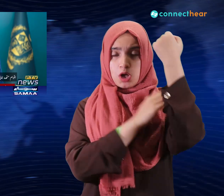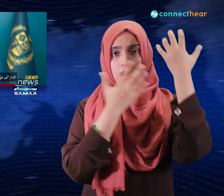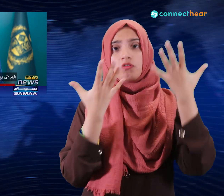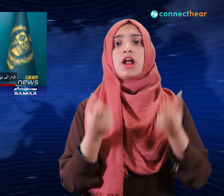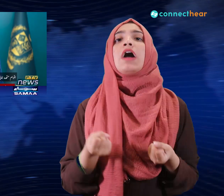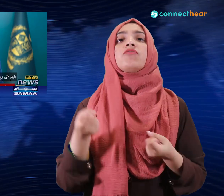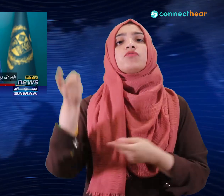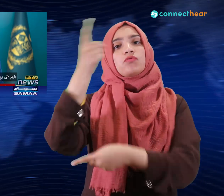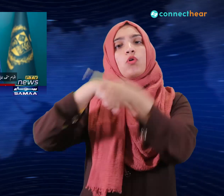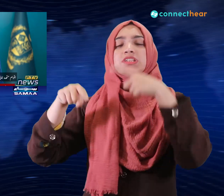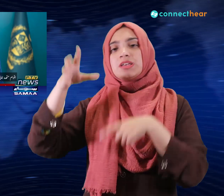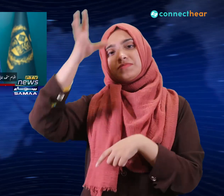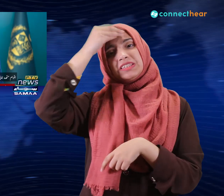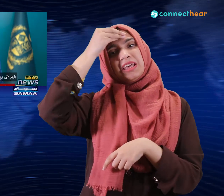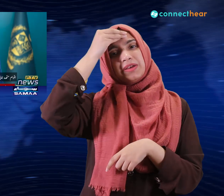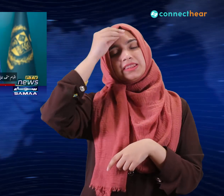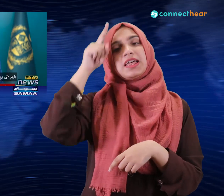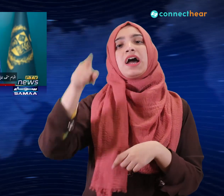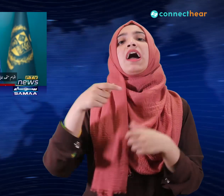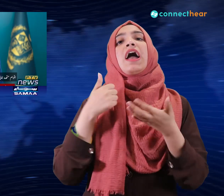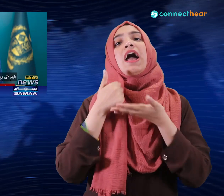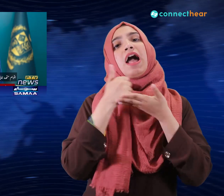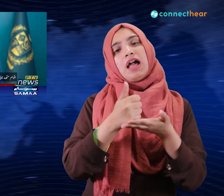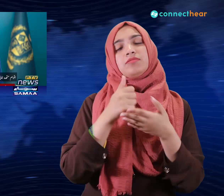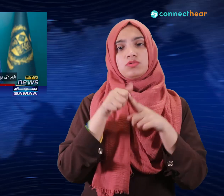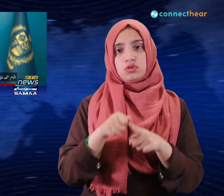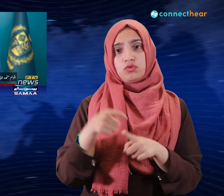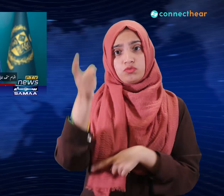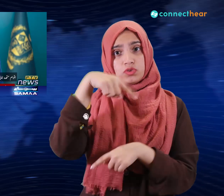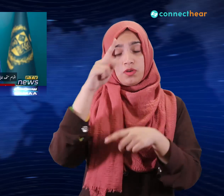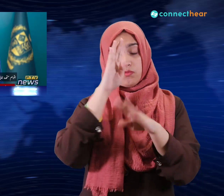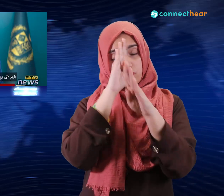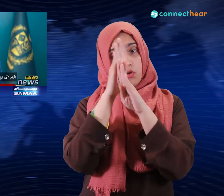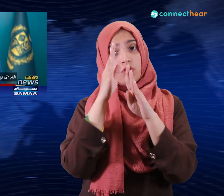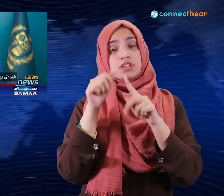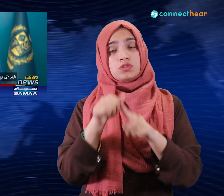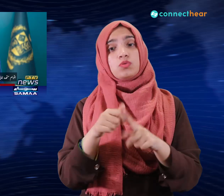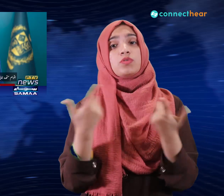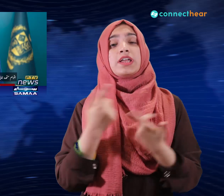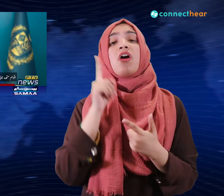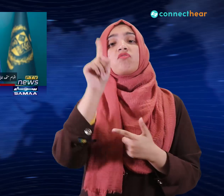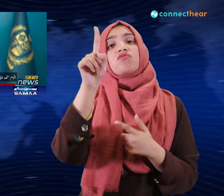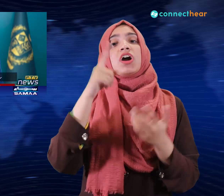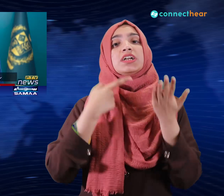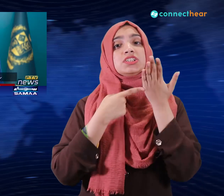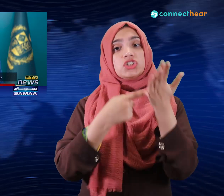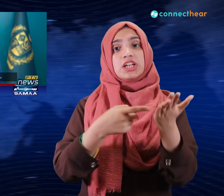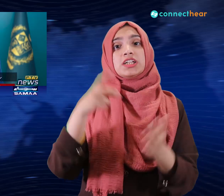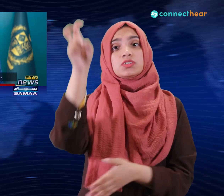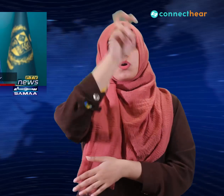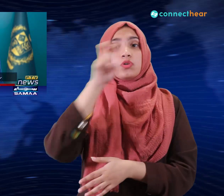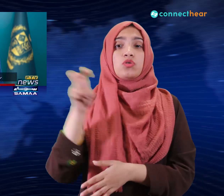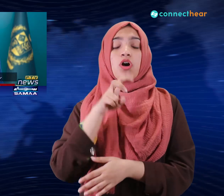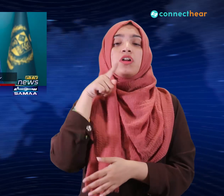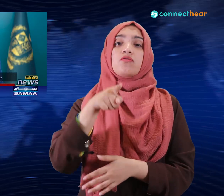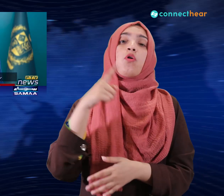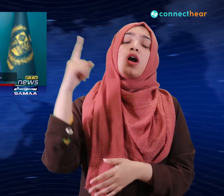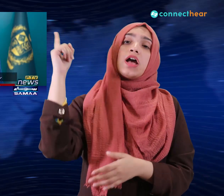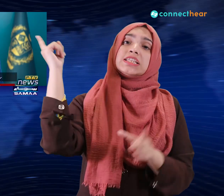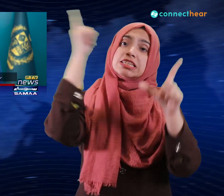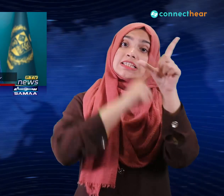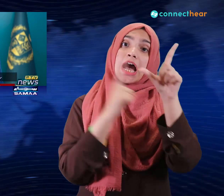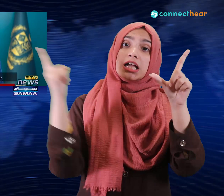should initiate a multi-stakeholder dialogue to mobilize the $1 trillion investment